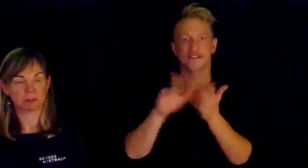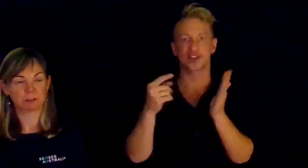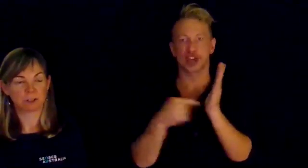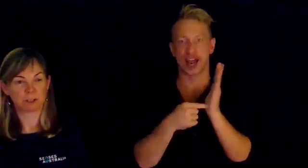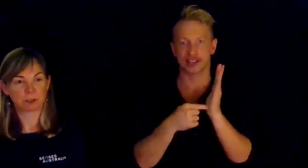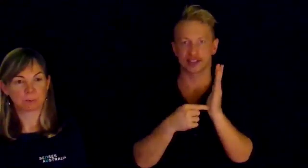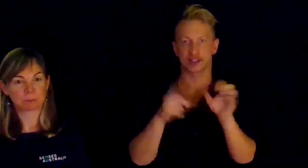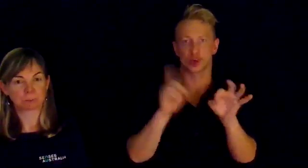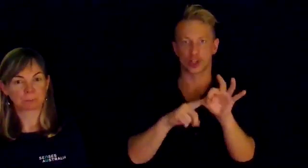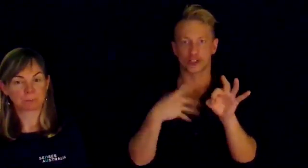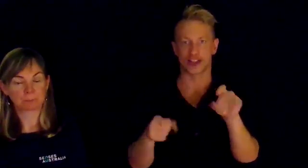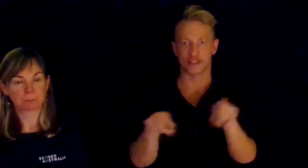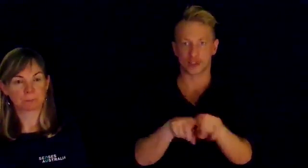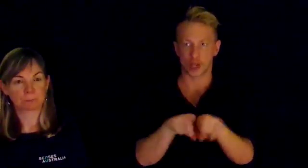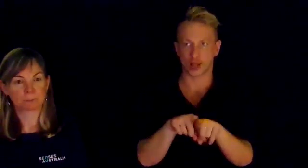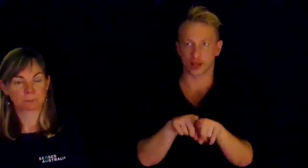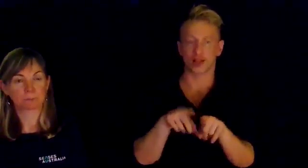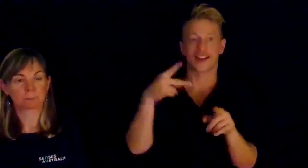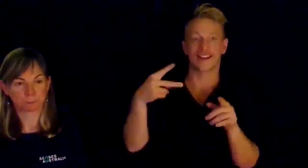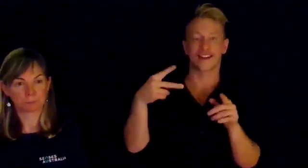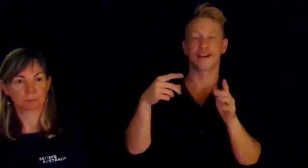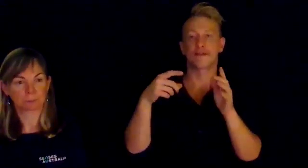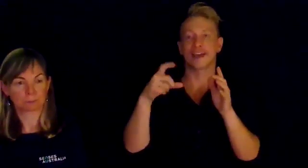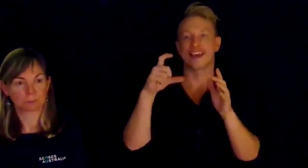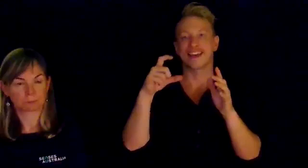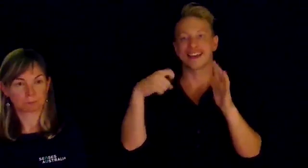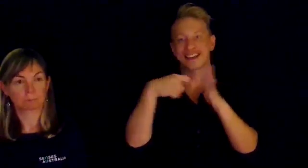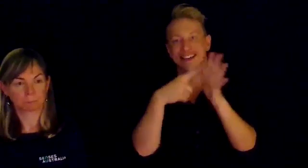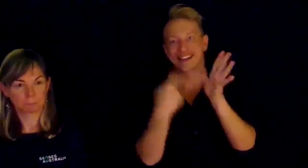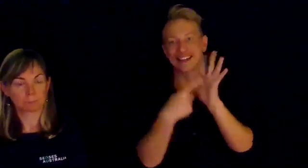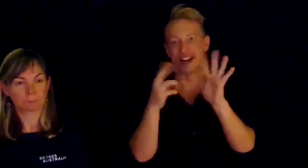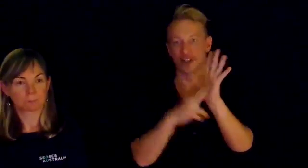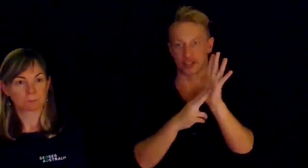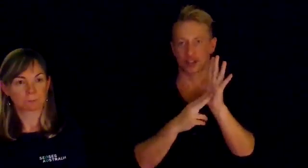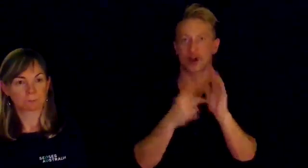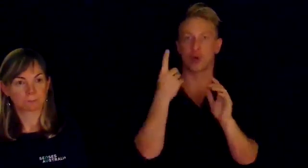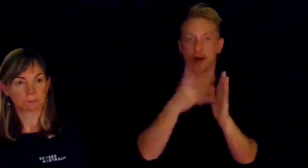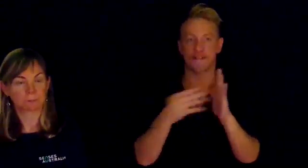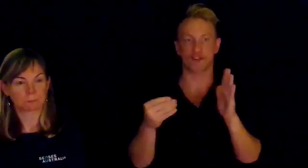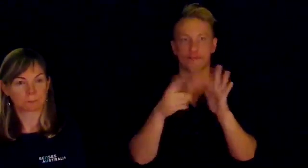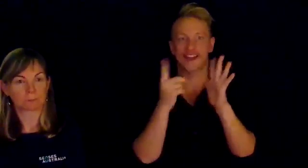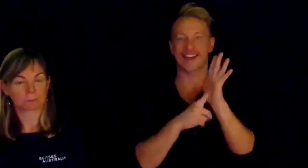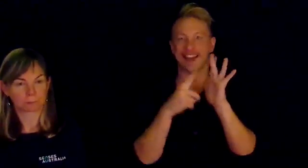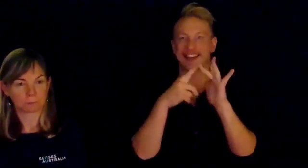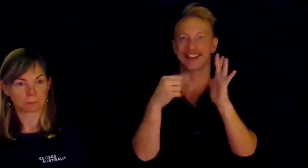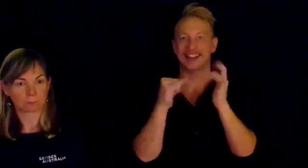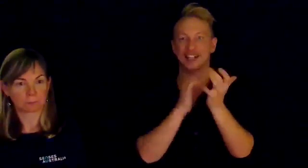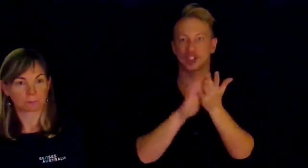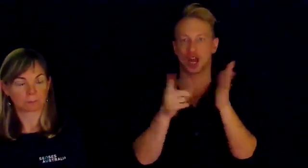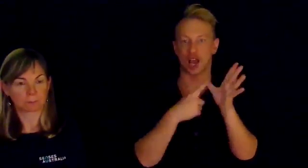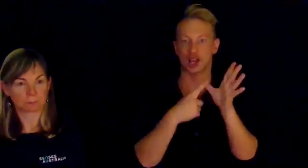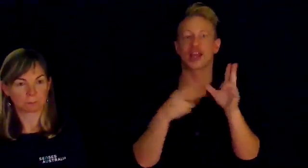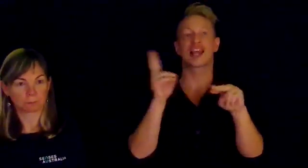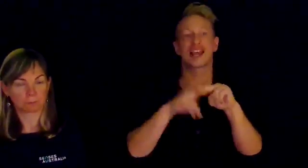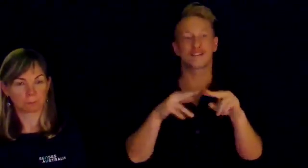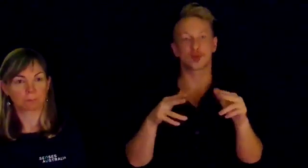come through. just one, Mary, from Alicia. If you book interpreters or captioners for your